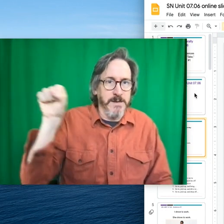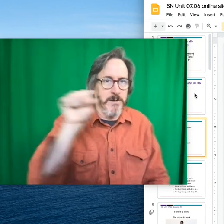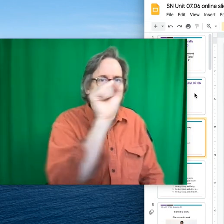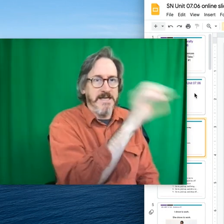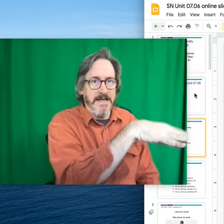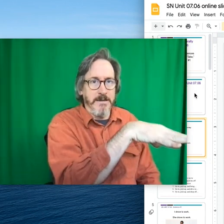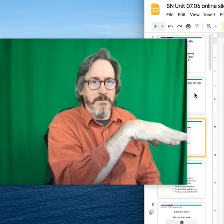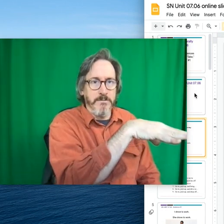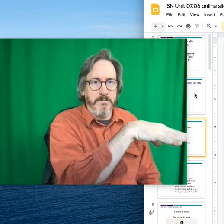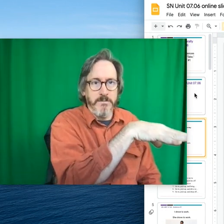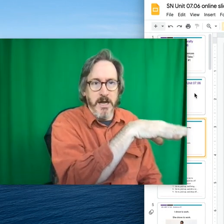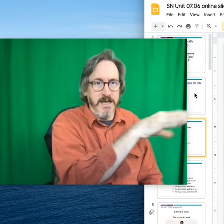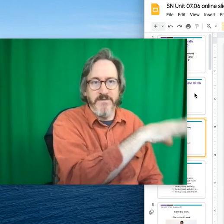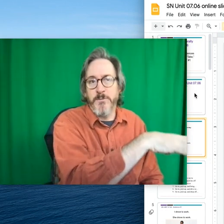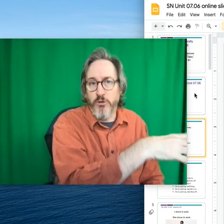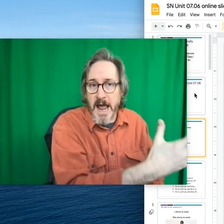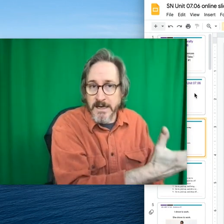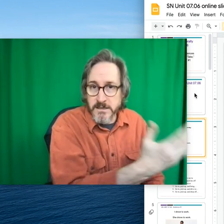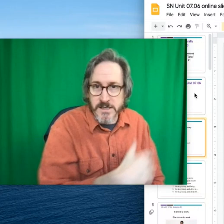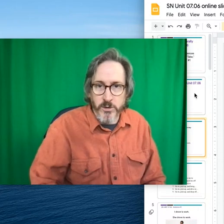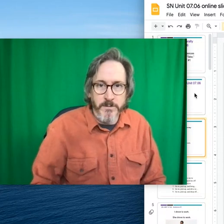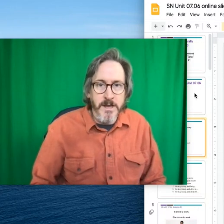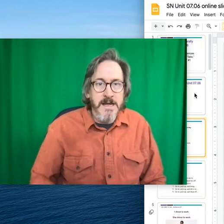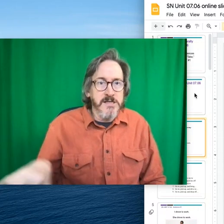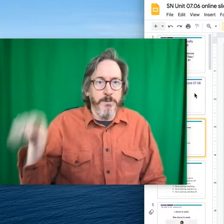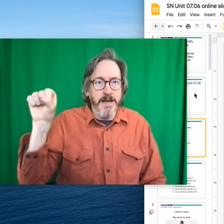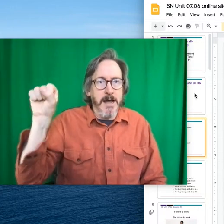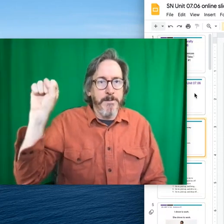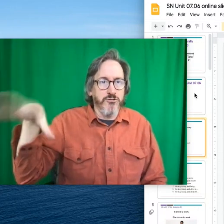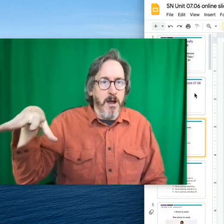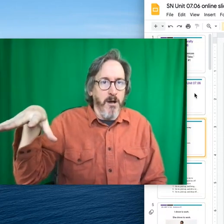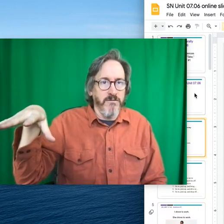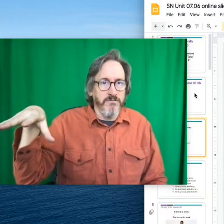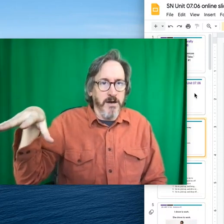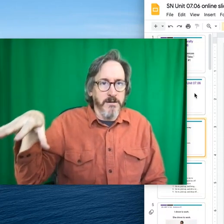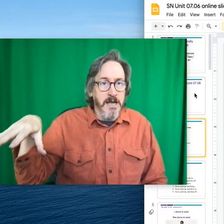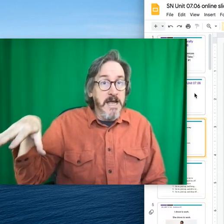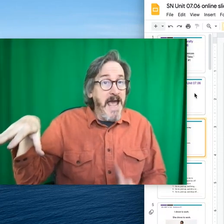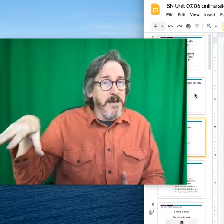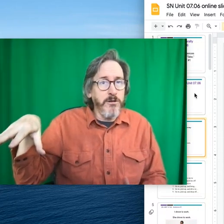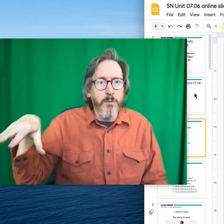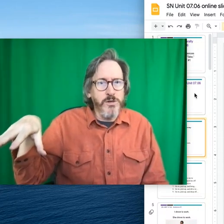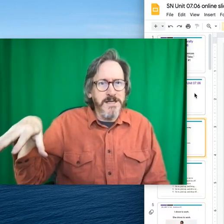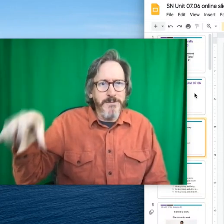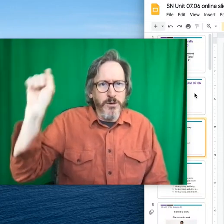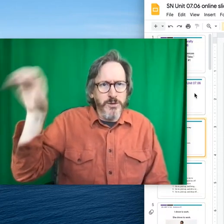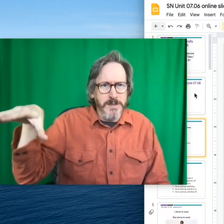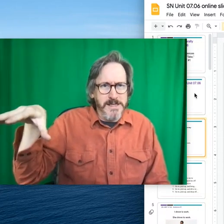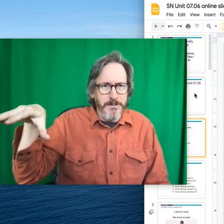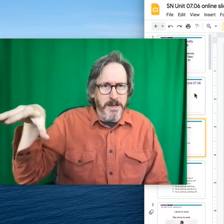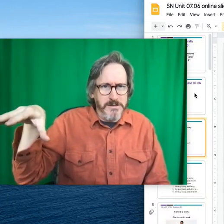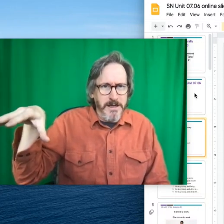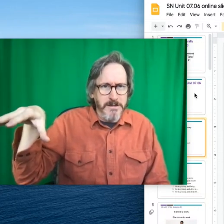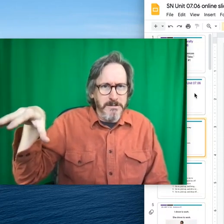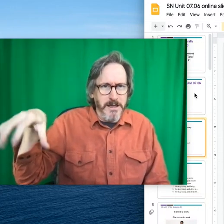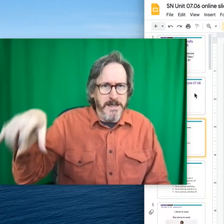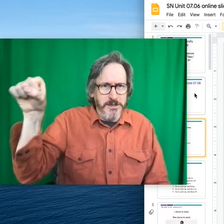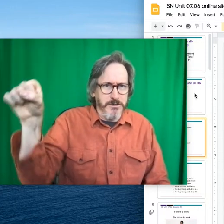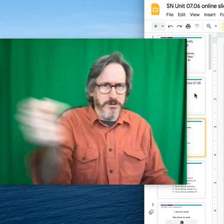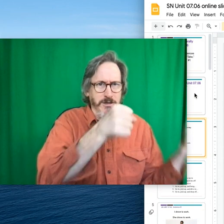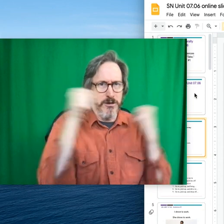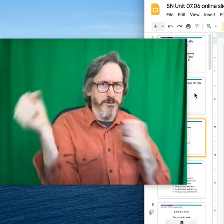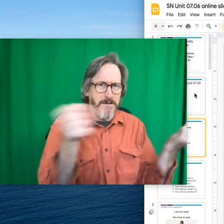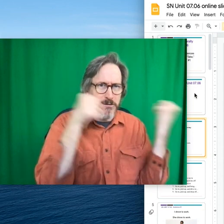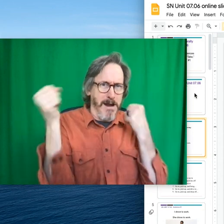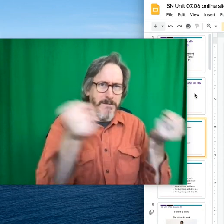picking someone up to take them, give them a ride somewhere. So pick up, drop off, right? And most of the time you don't do it in the same place, right? Unless